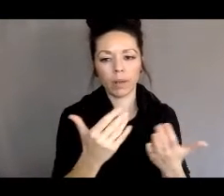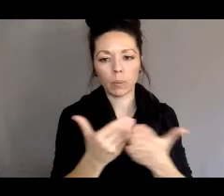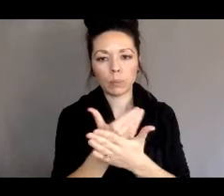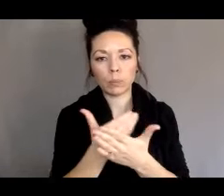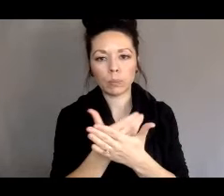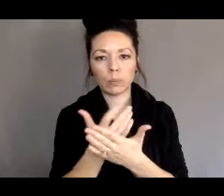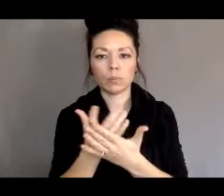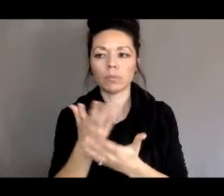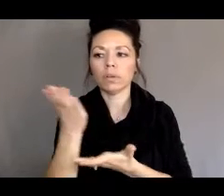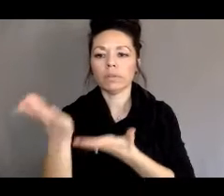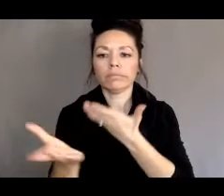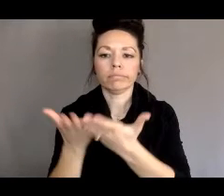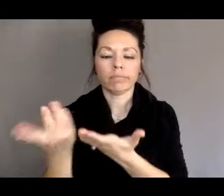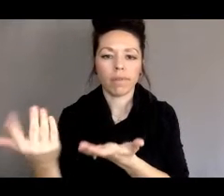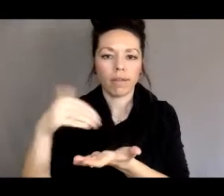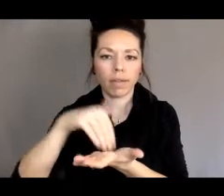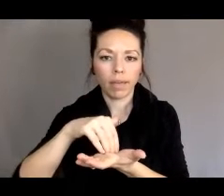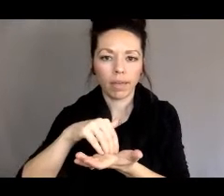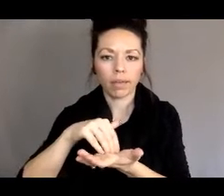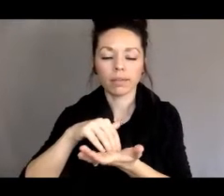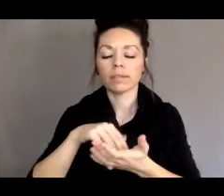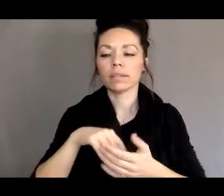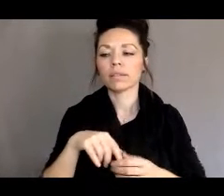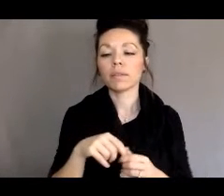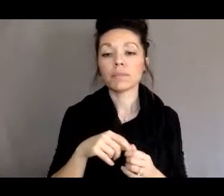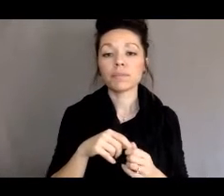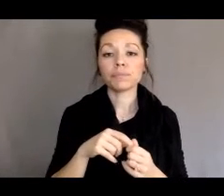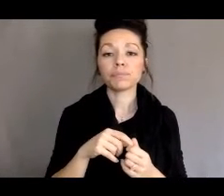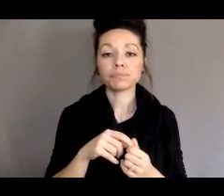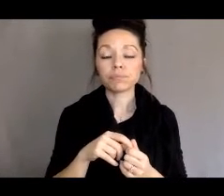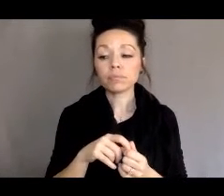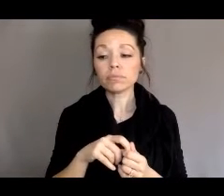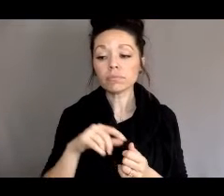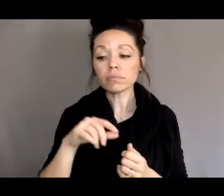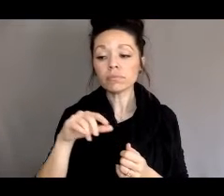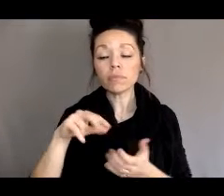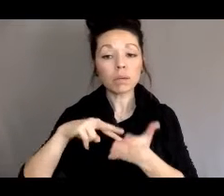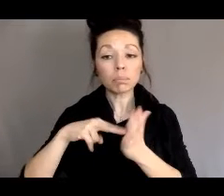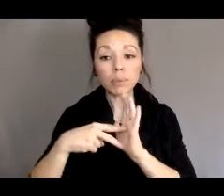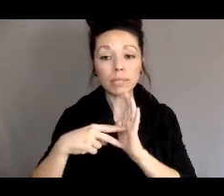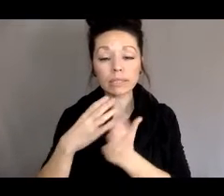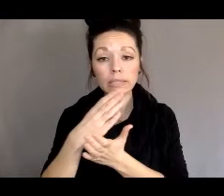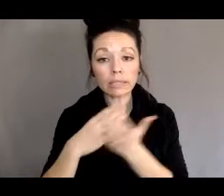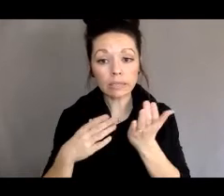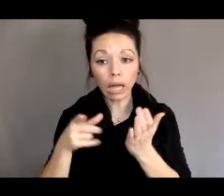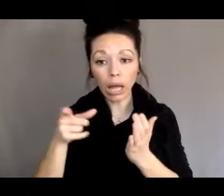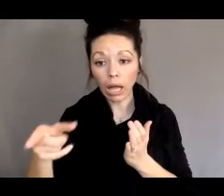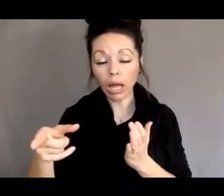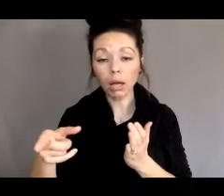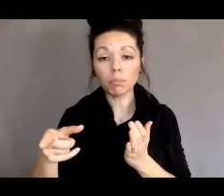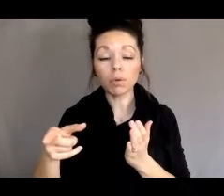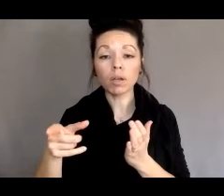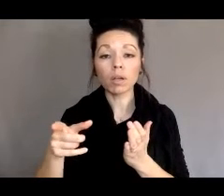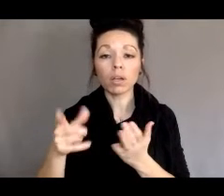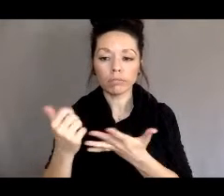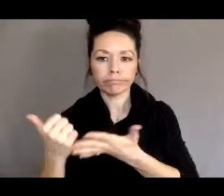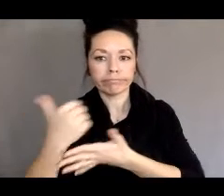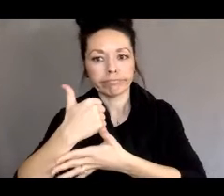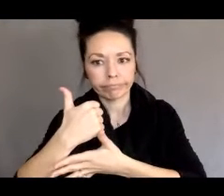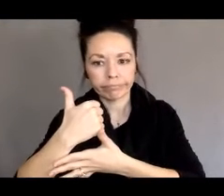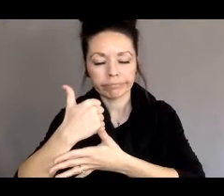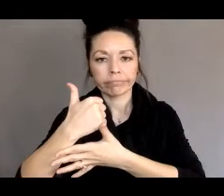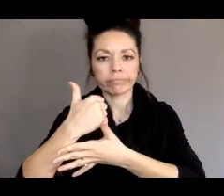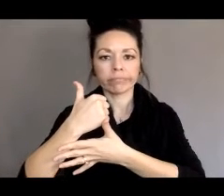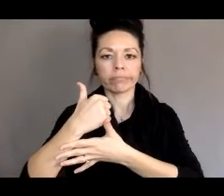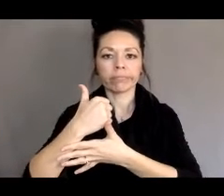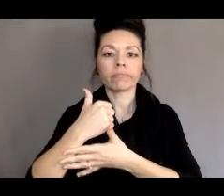Now, some of those bills that are being reintroduced this year are taking a priority this